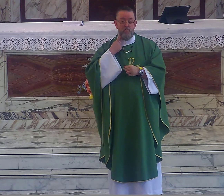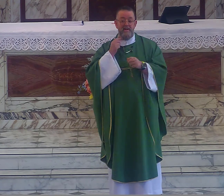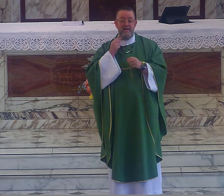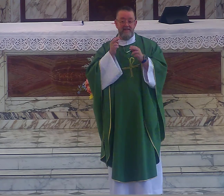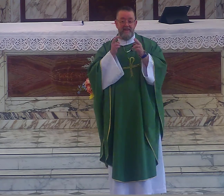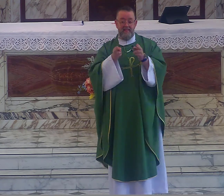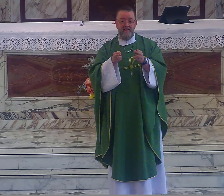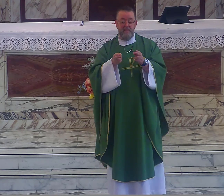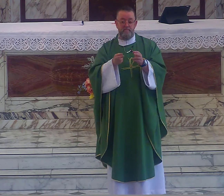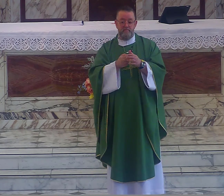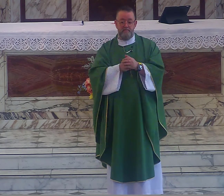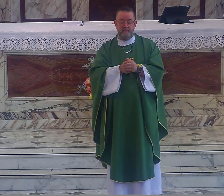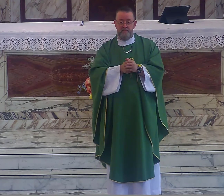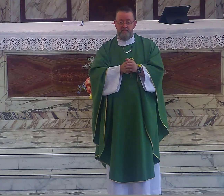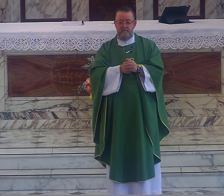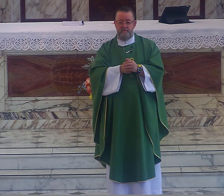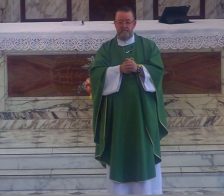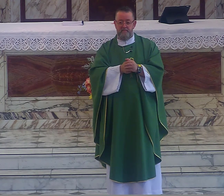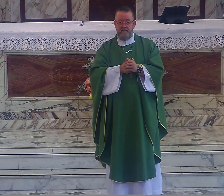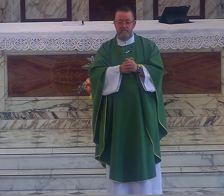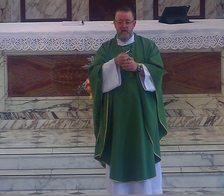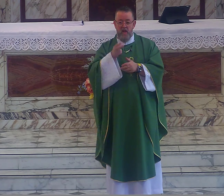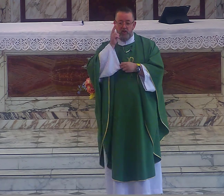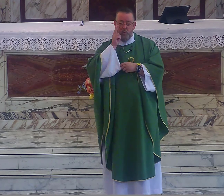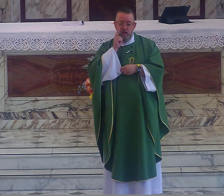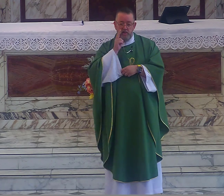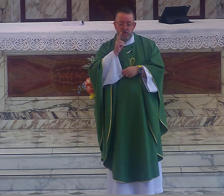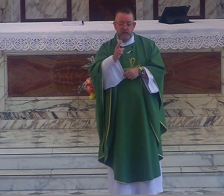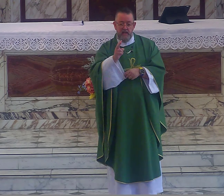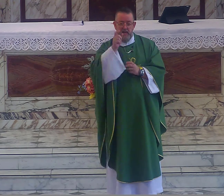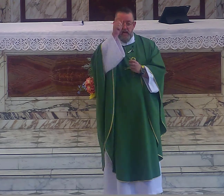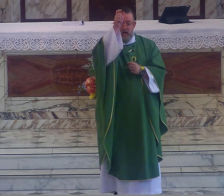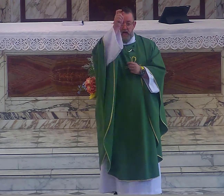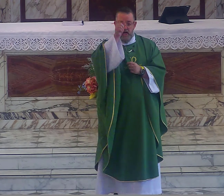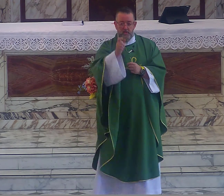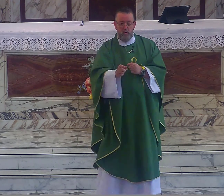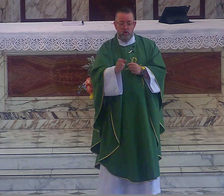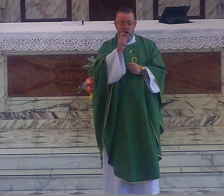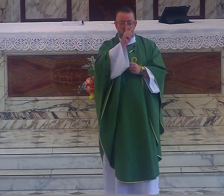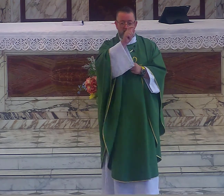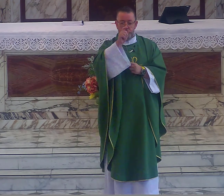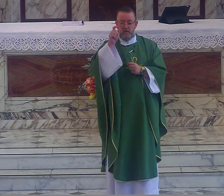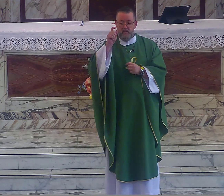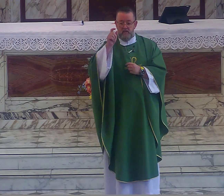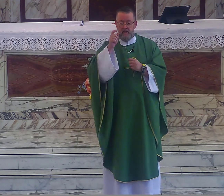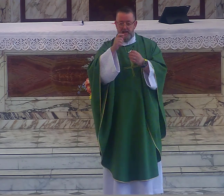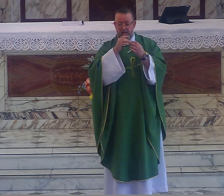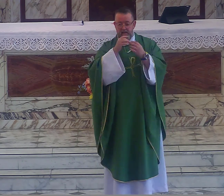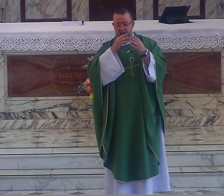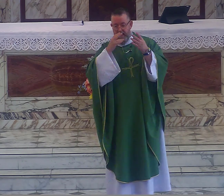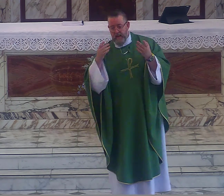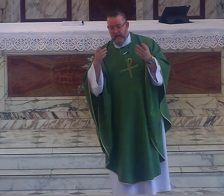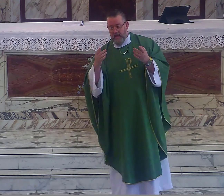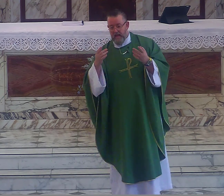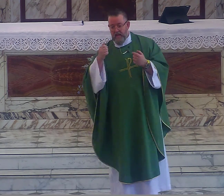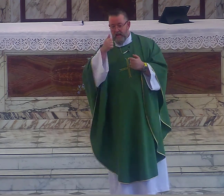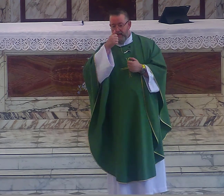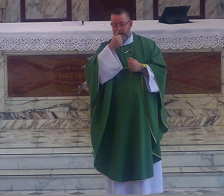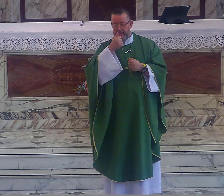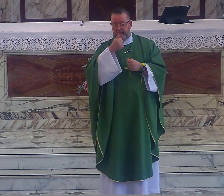they do kill him. And you can see the cross in